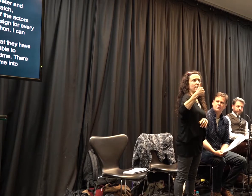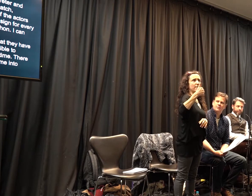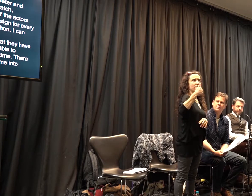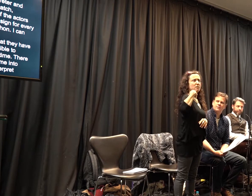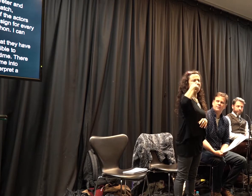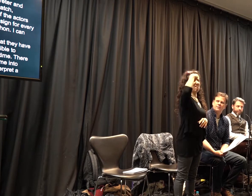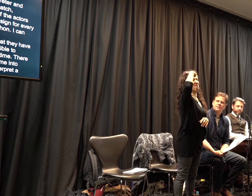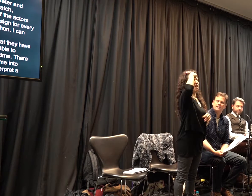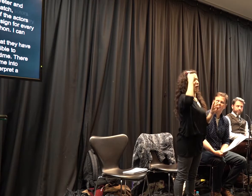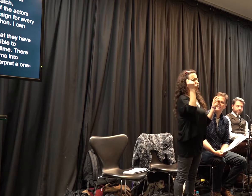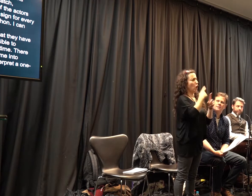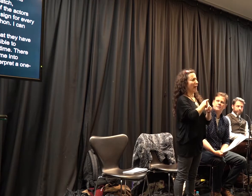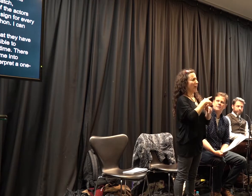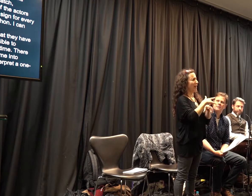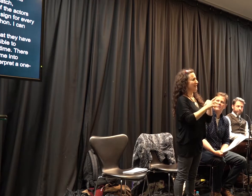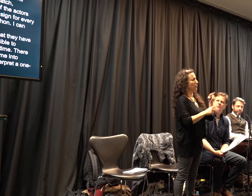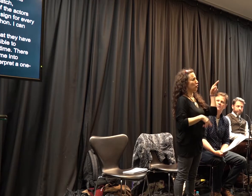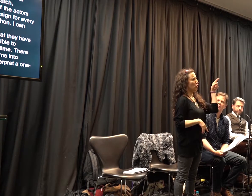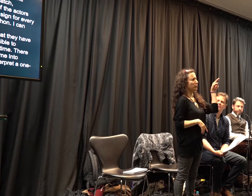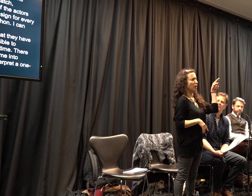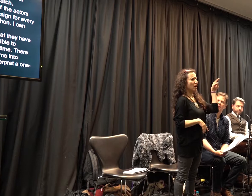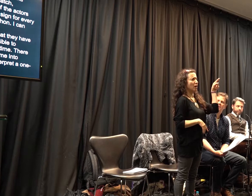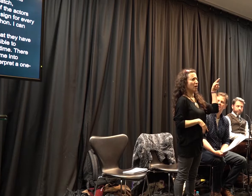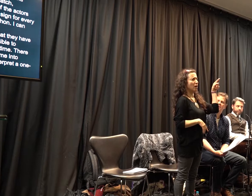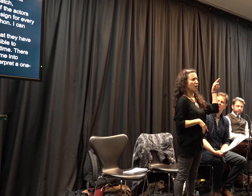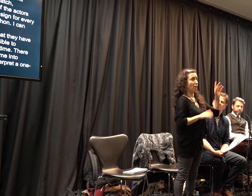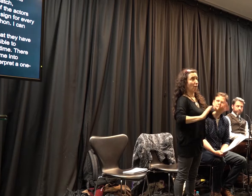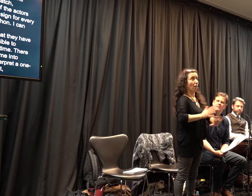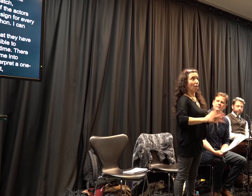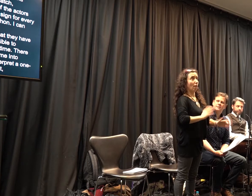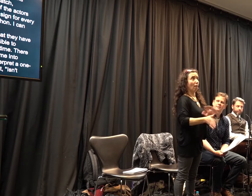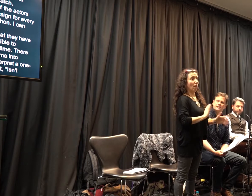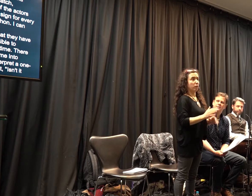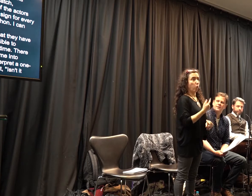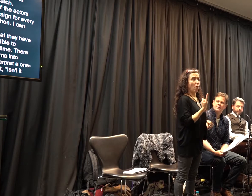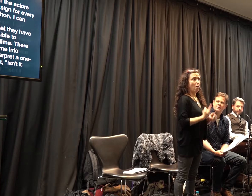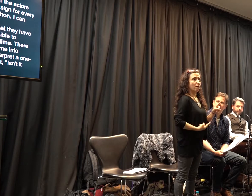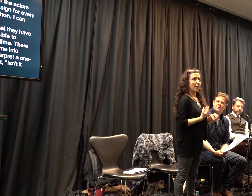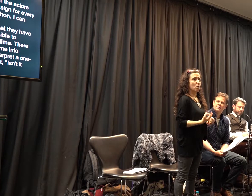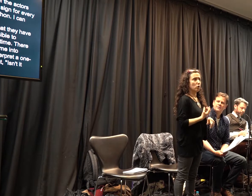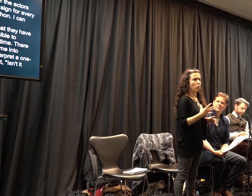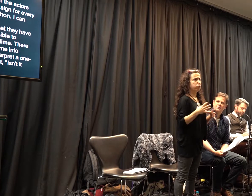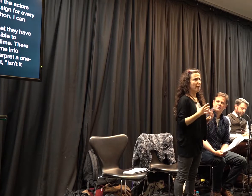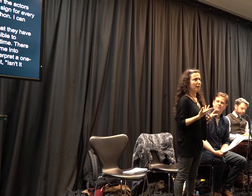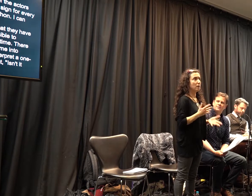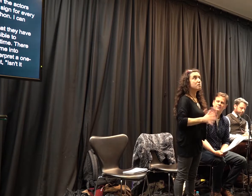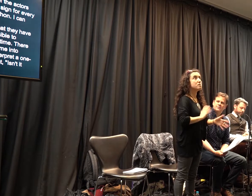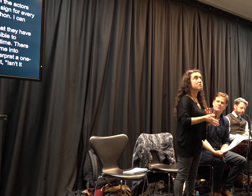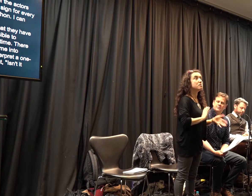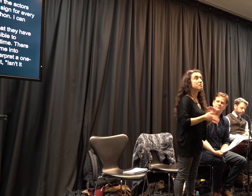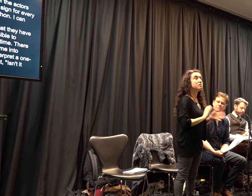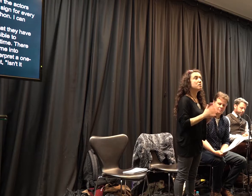meeting without a break. And I thought, isn't it ironic that theatre interpreters sign an hour and a